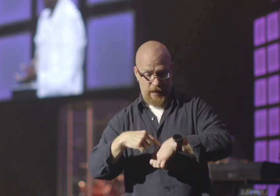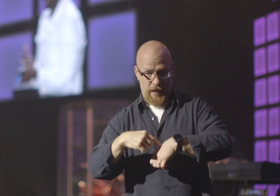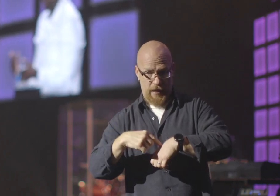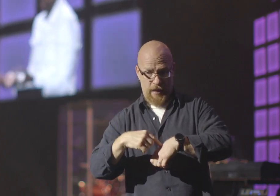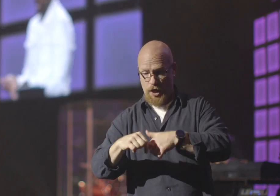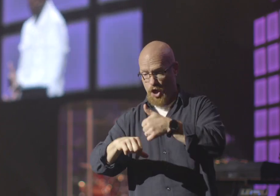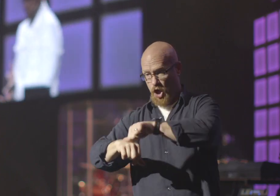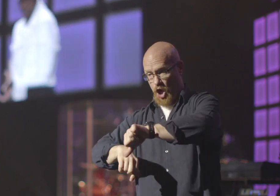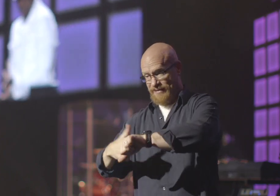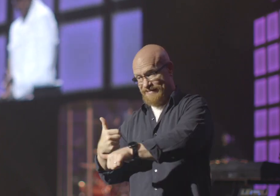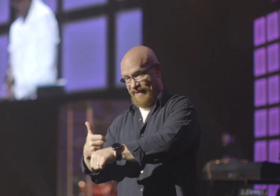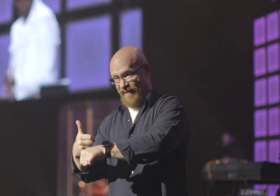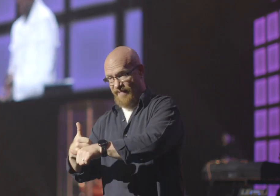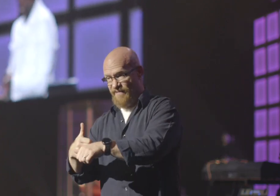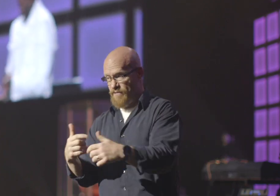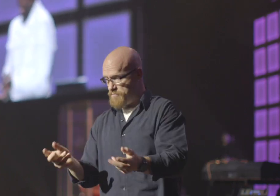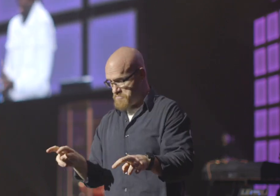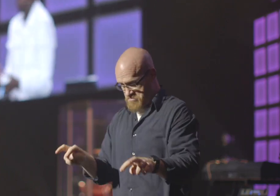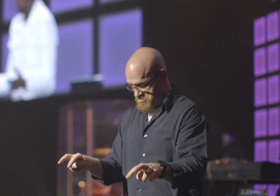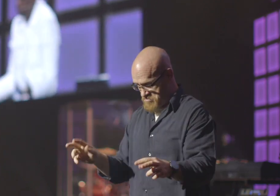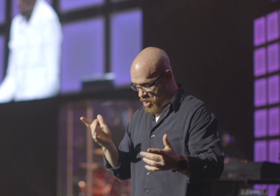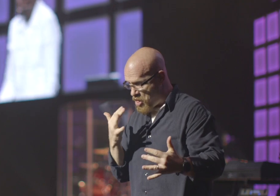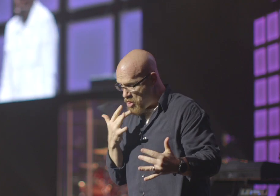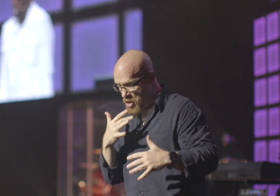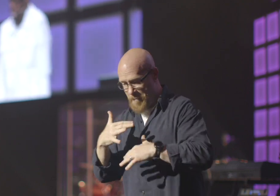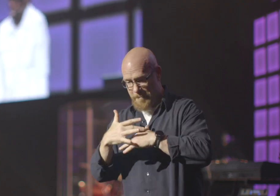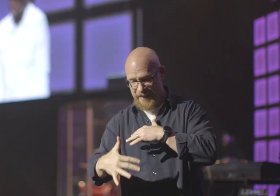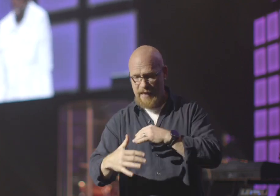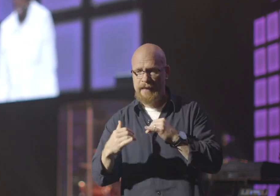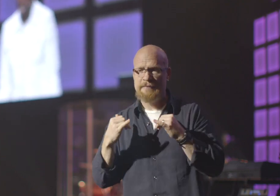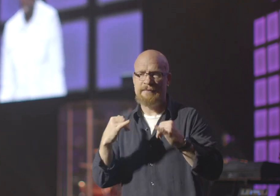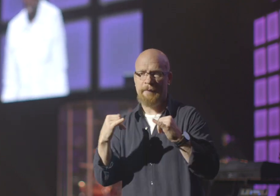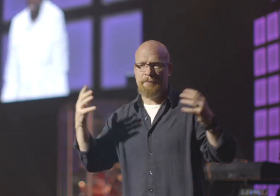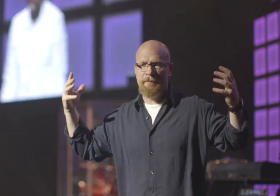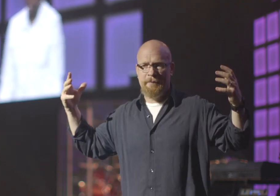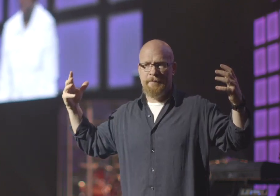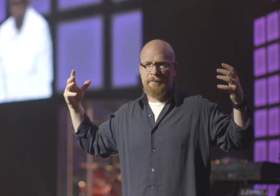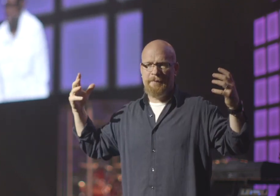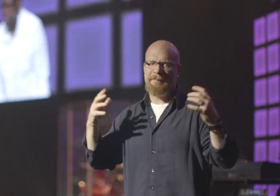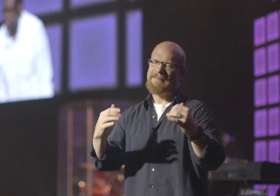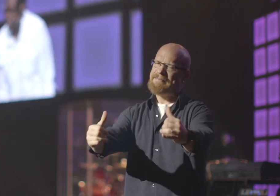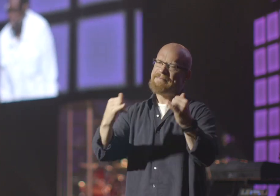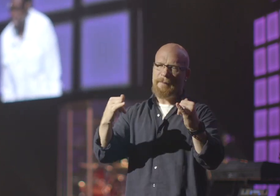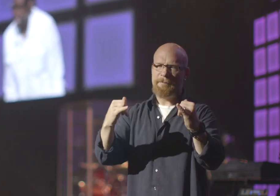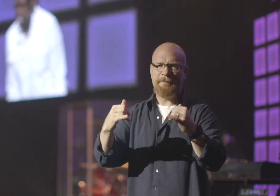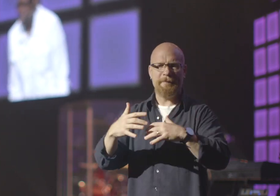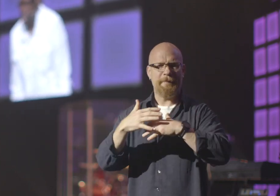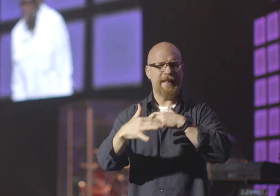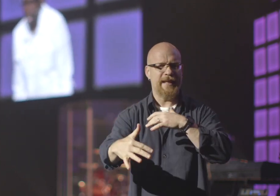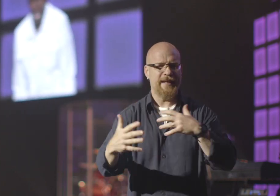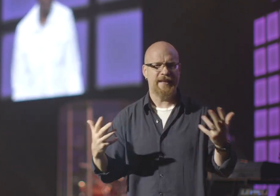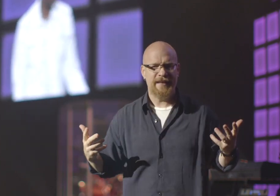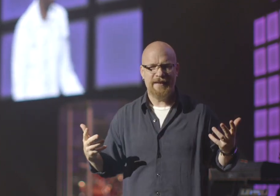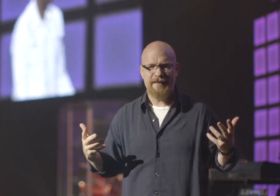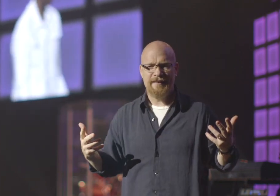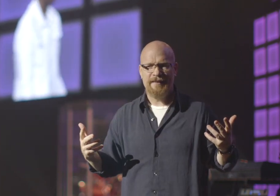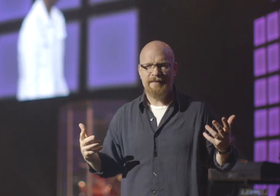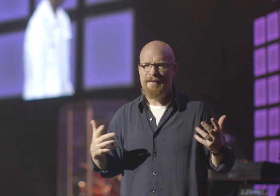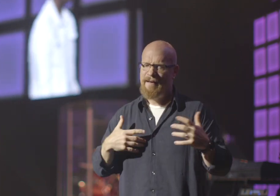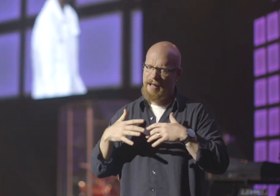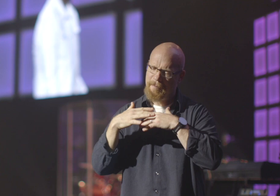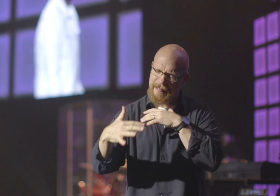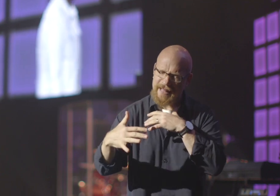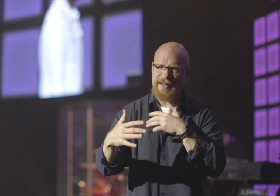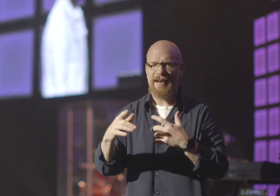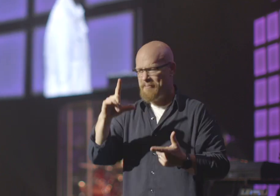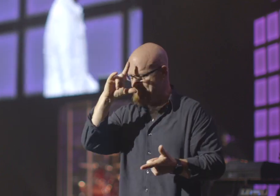and you cut yourself on, you know, I'll bleed just like you do. Amen. I believe with all my